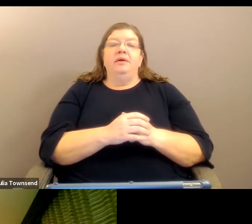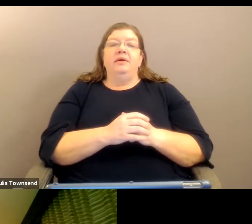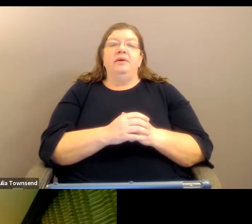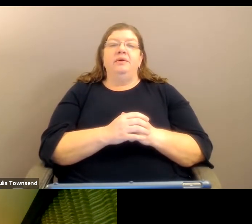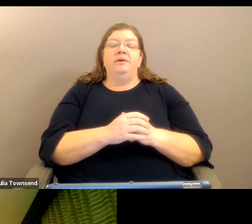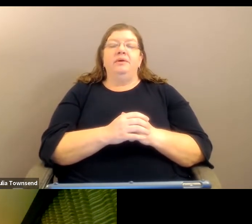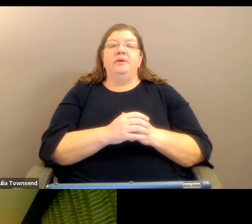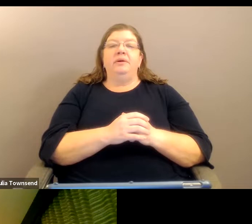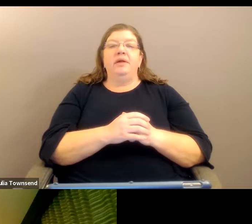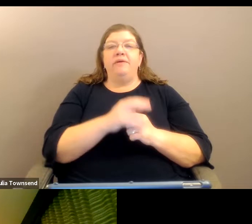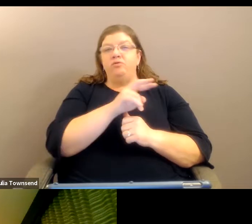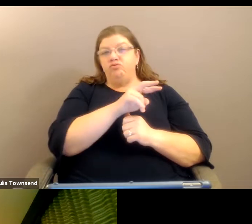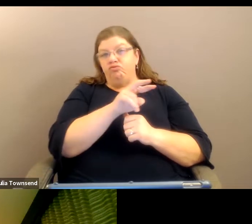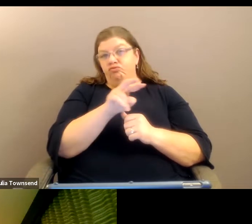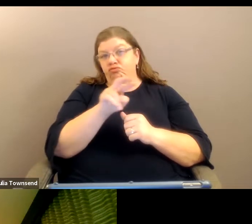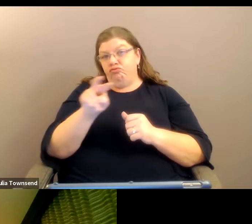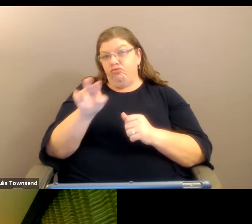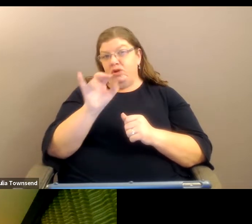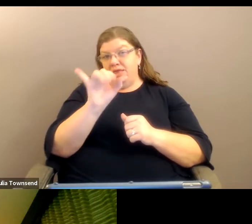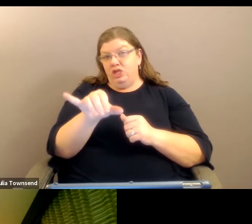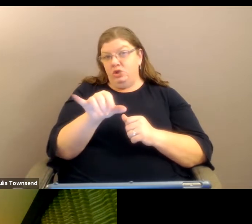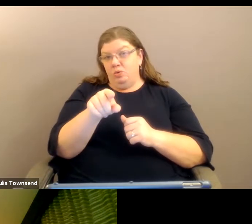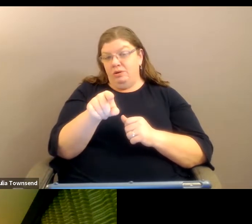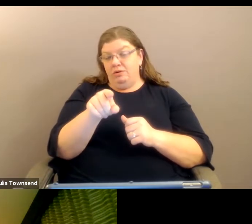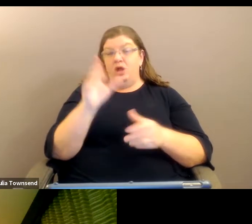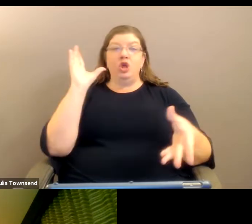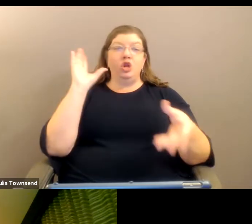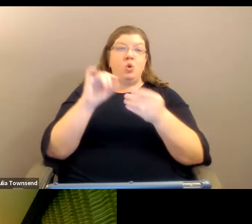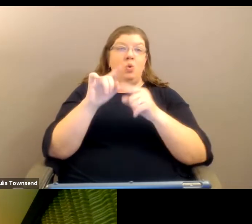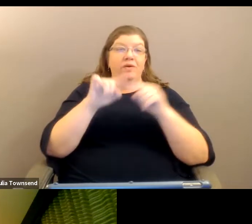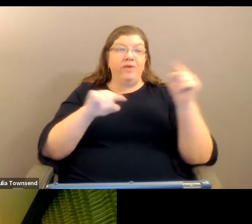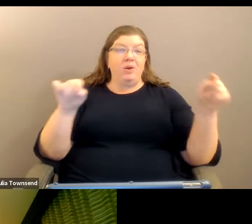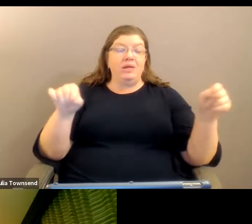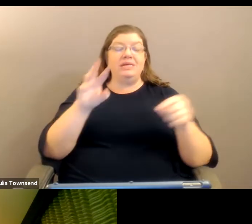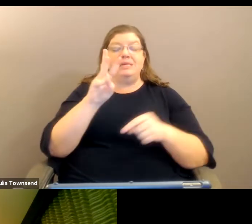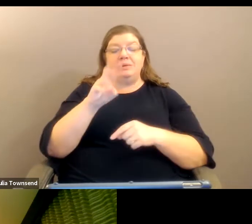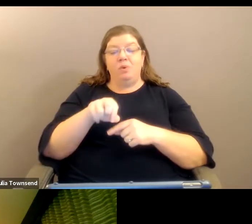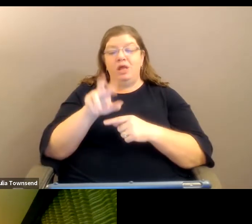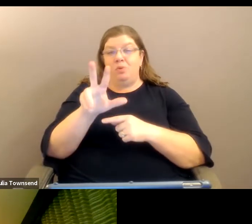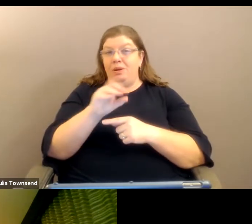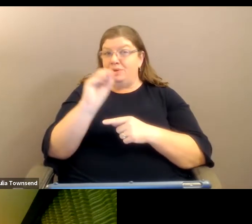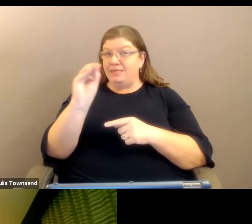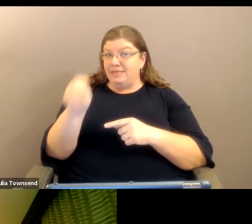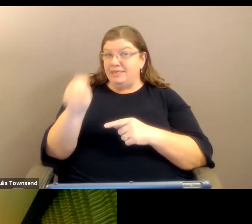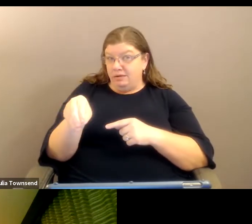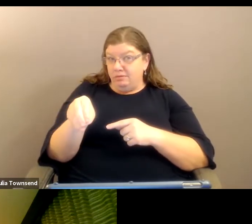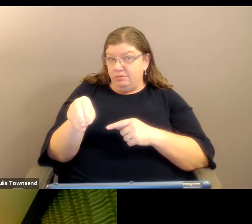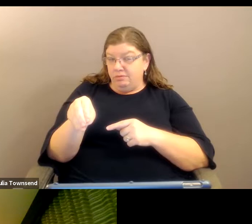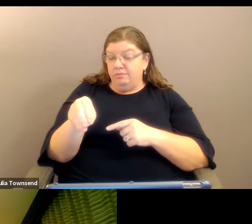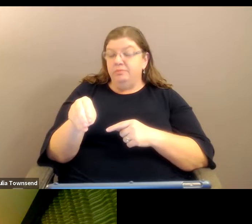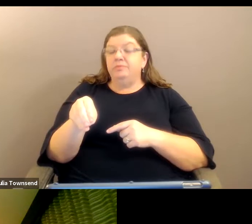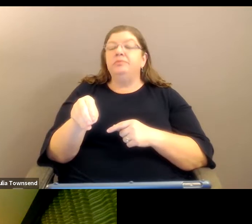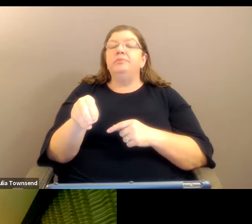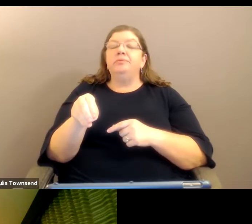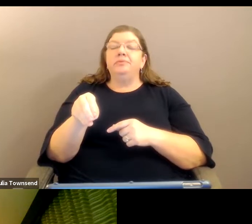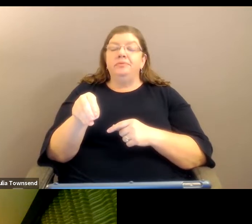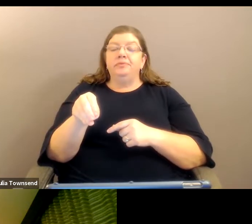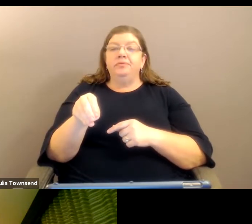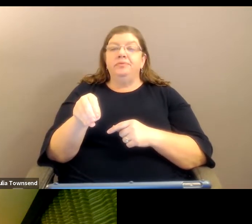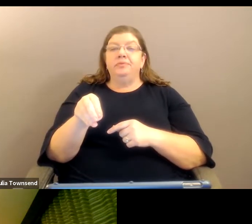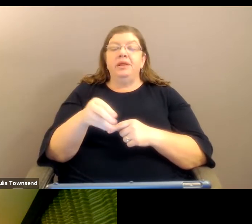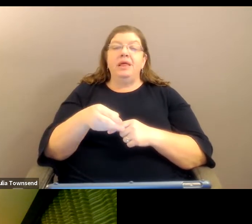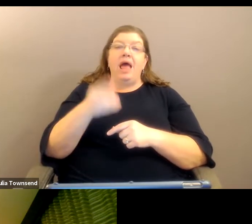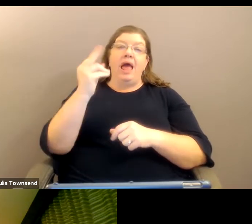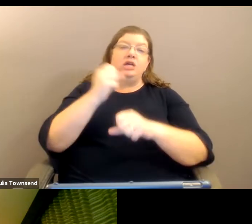If we go across here on this one, total variance was 6.3%. And when we look at our highest